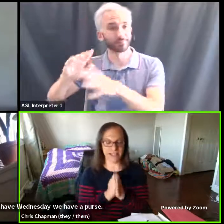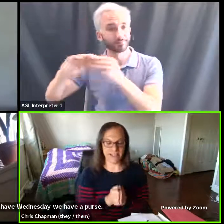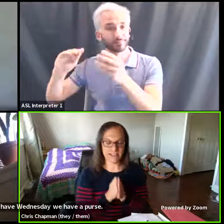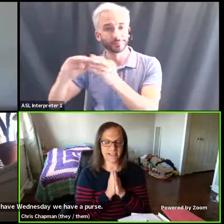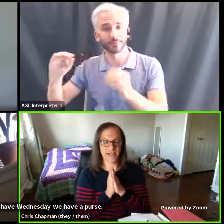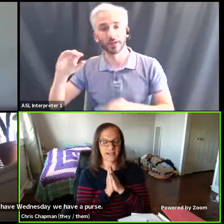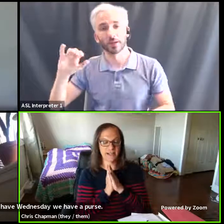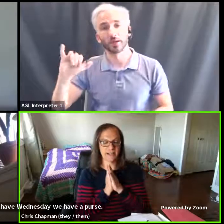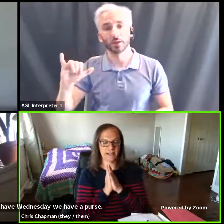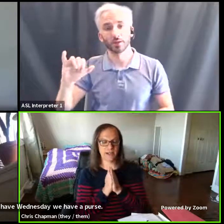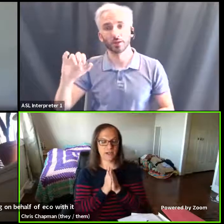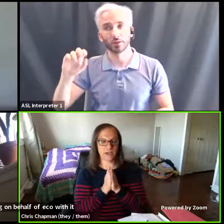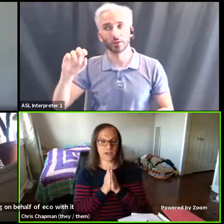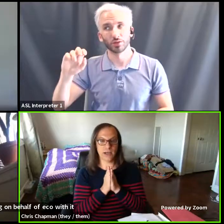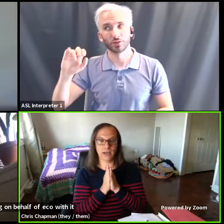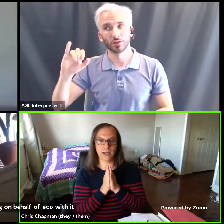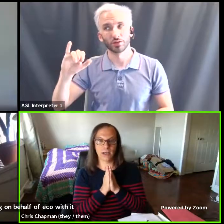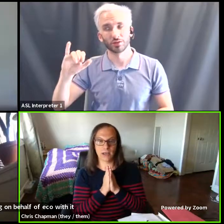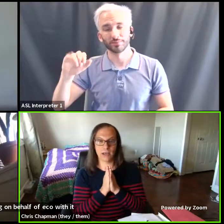is a Ugandan